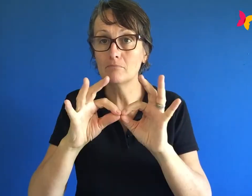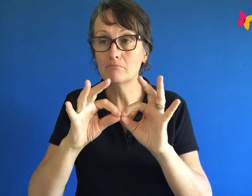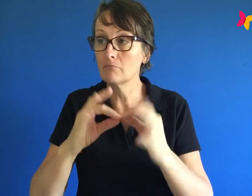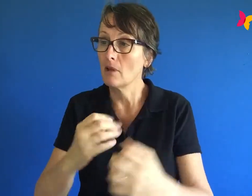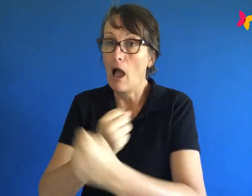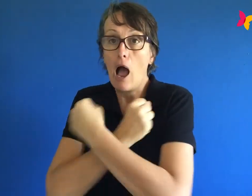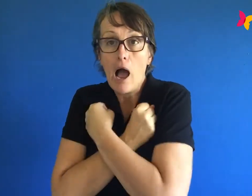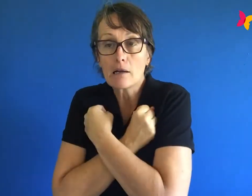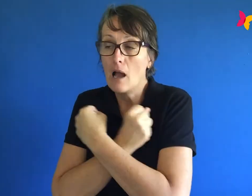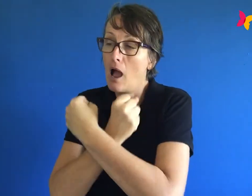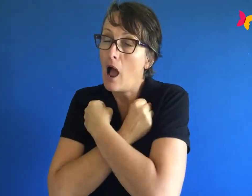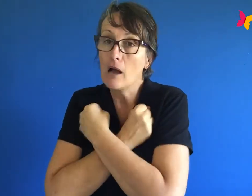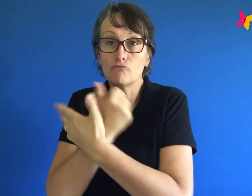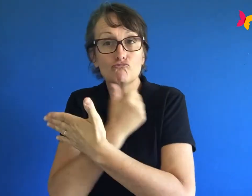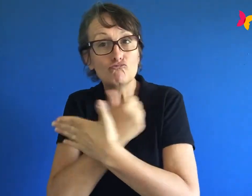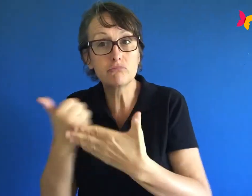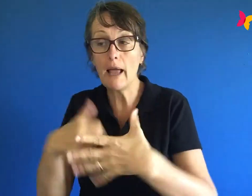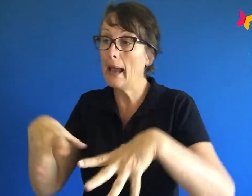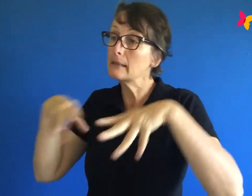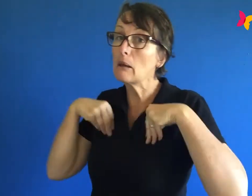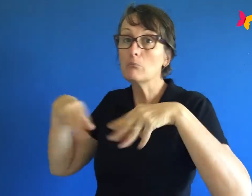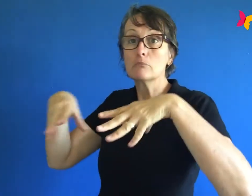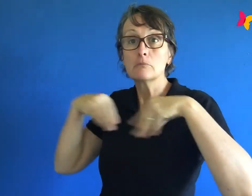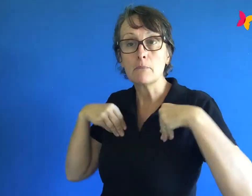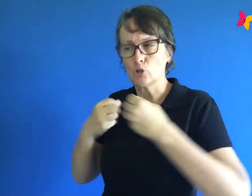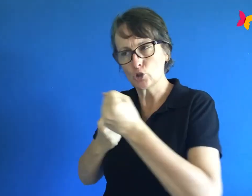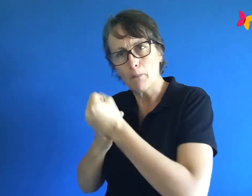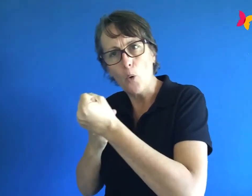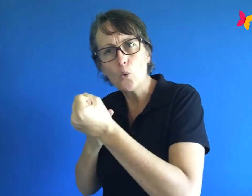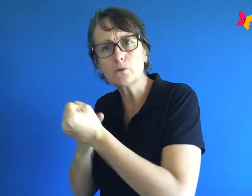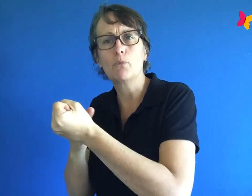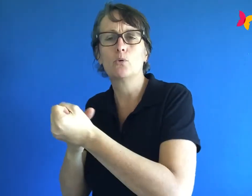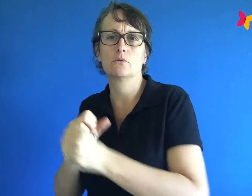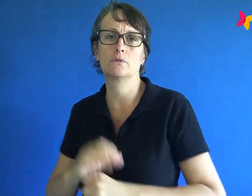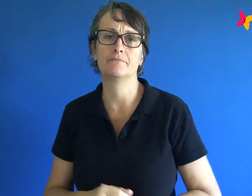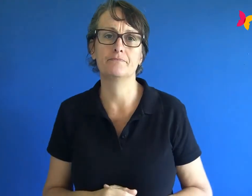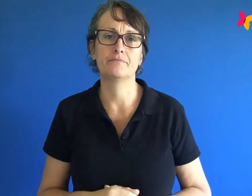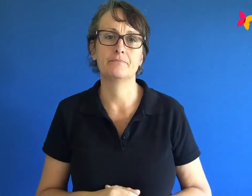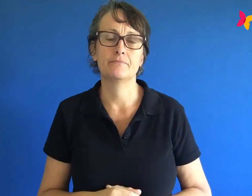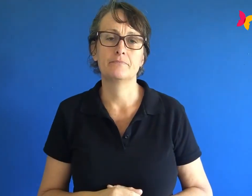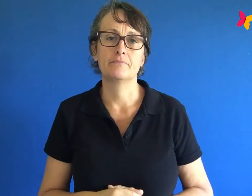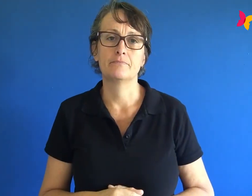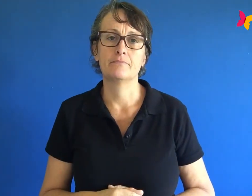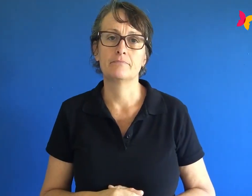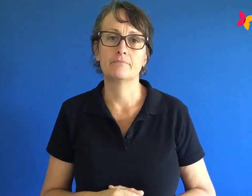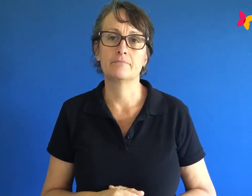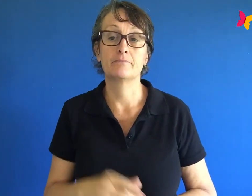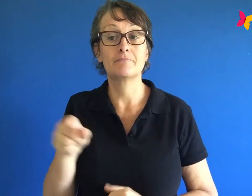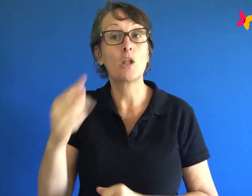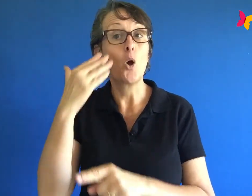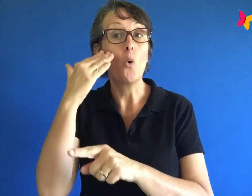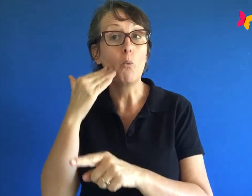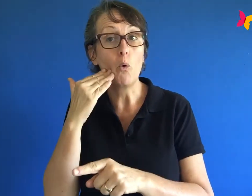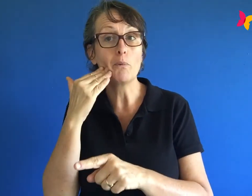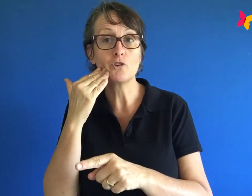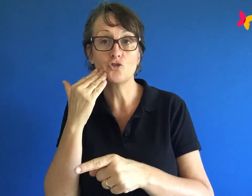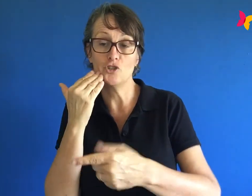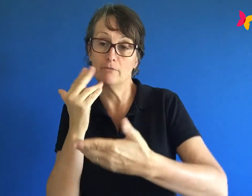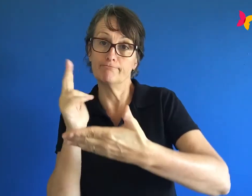the time. And actually, not just that. Caroline busted out her watercolours and she painted these A3 sized affirmations, which she would just stick around